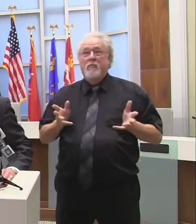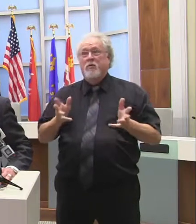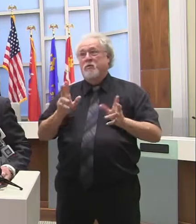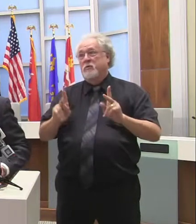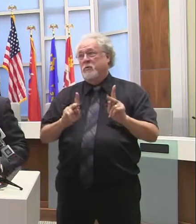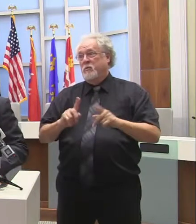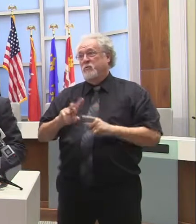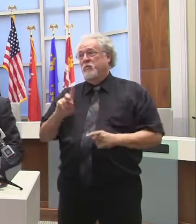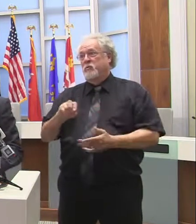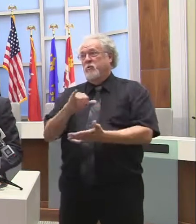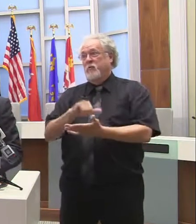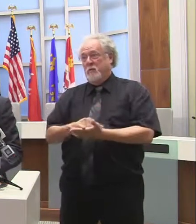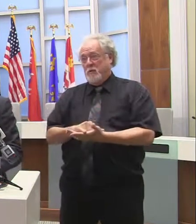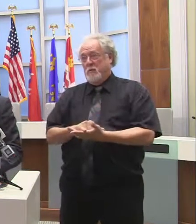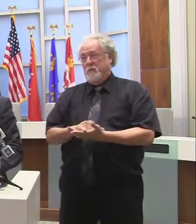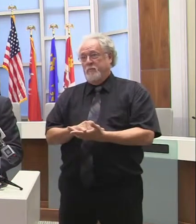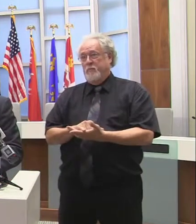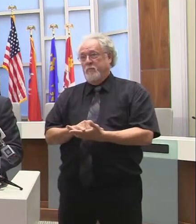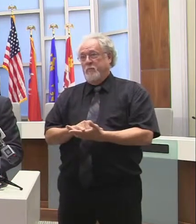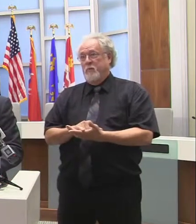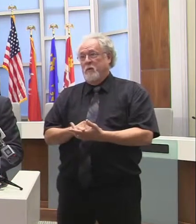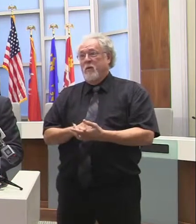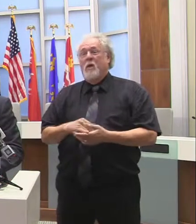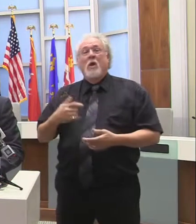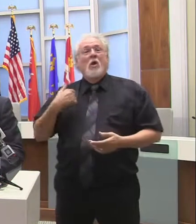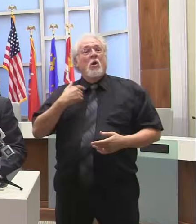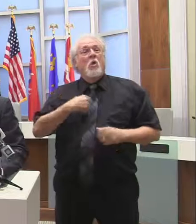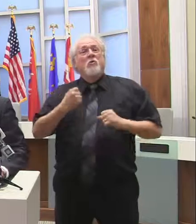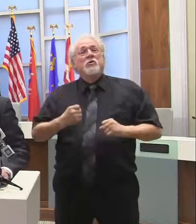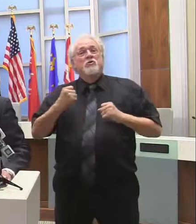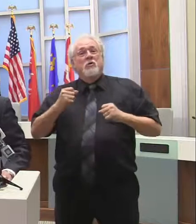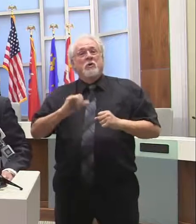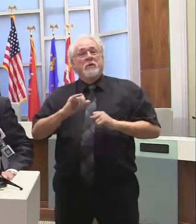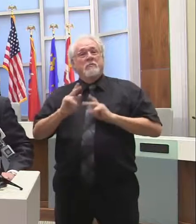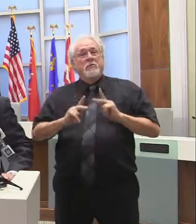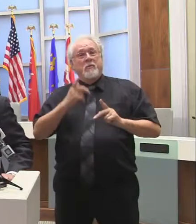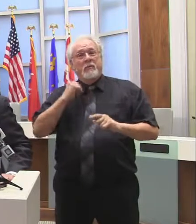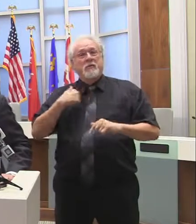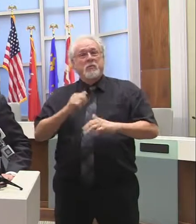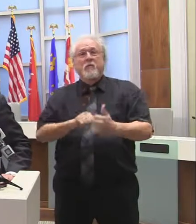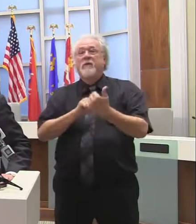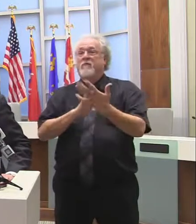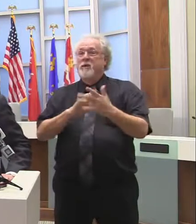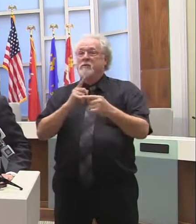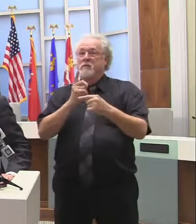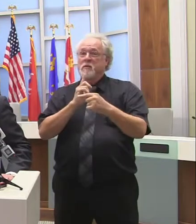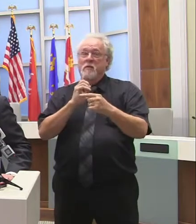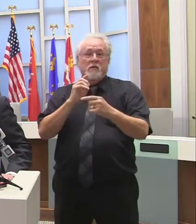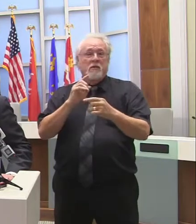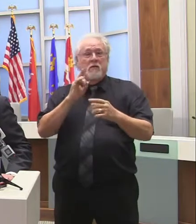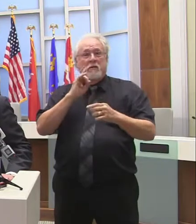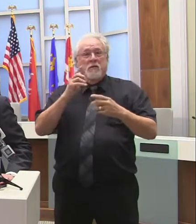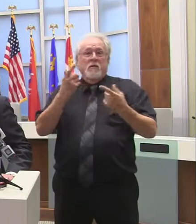people to do. We are stronger as a people because we faced a lot of adversity in the